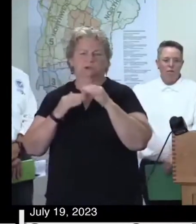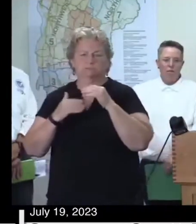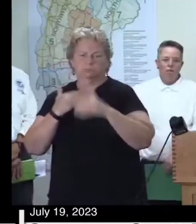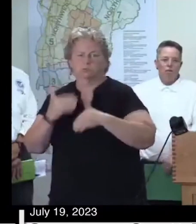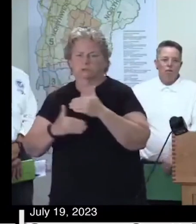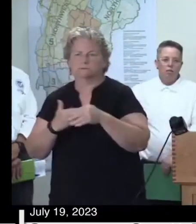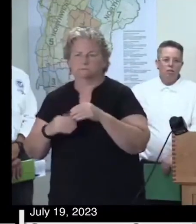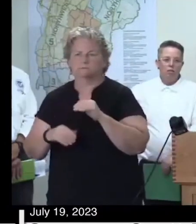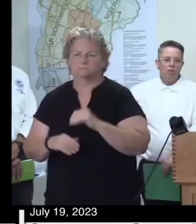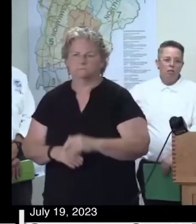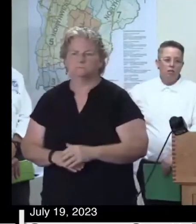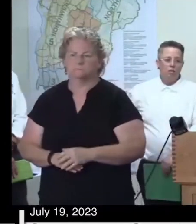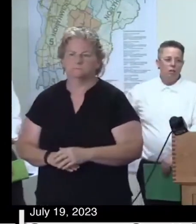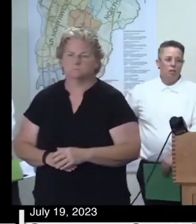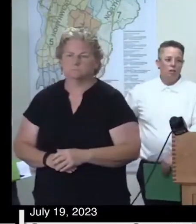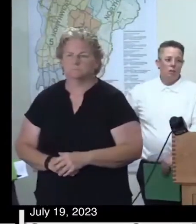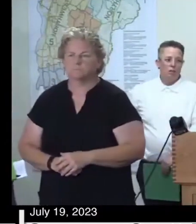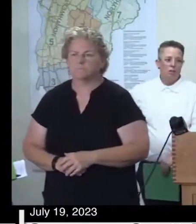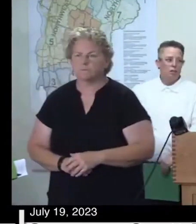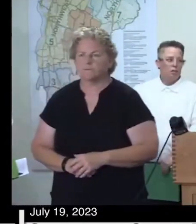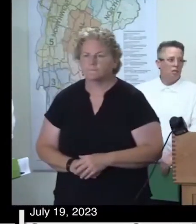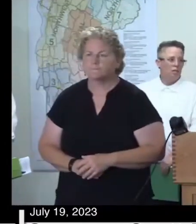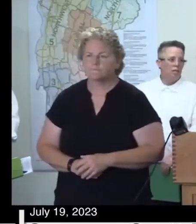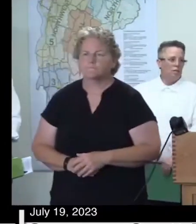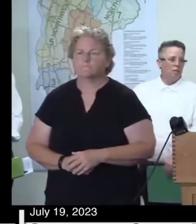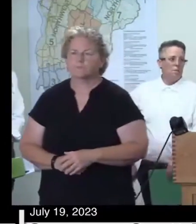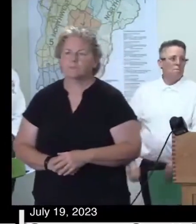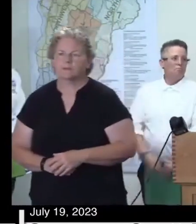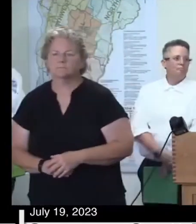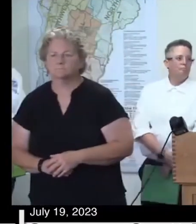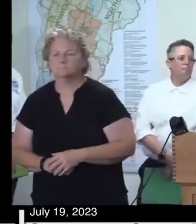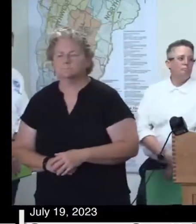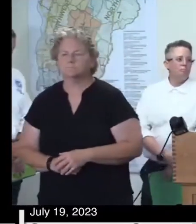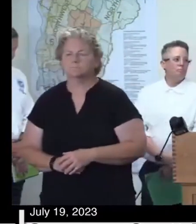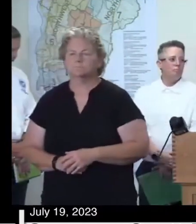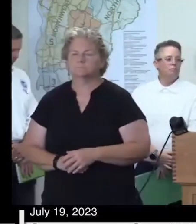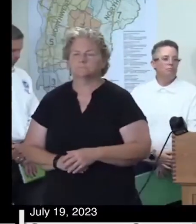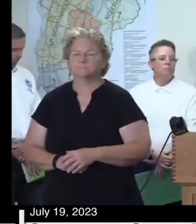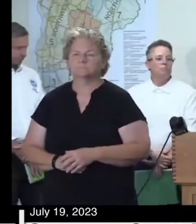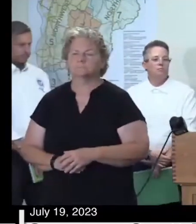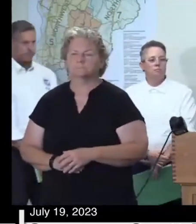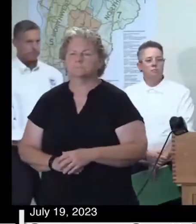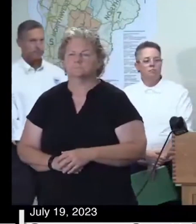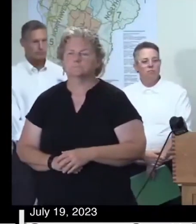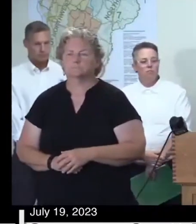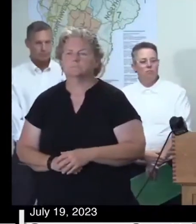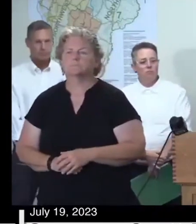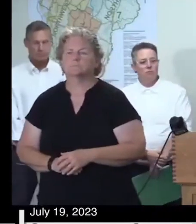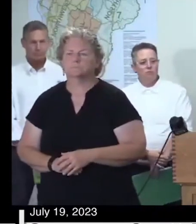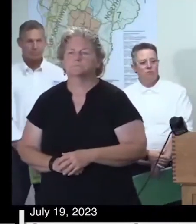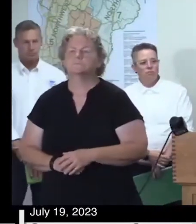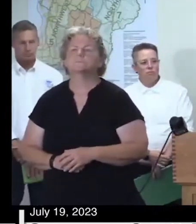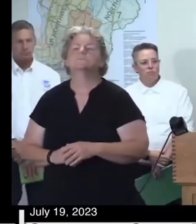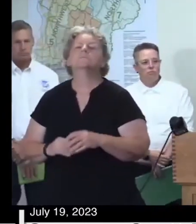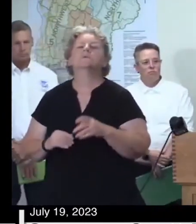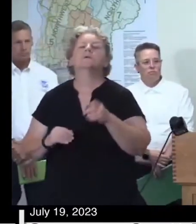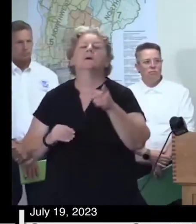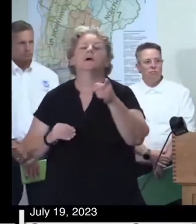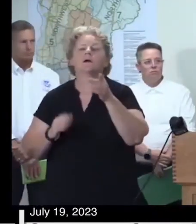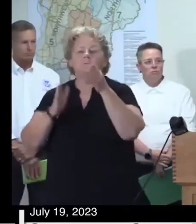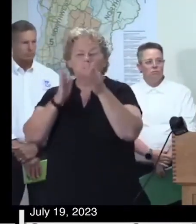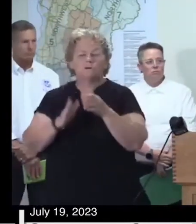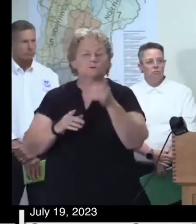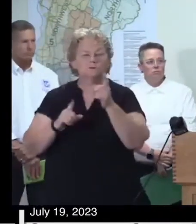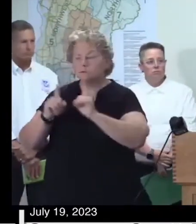So reporting or chit-chatting with the Guard and receiving deliveries of water is not working the system that has been in